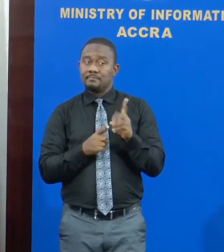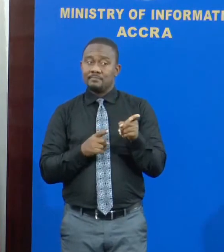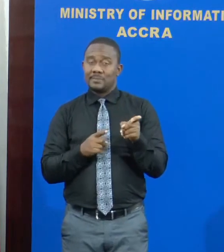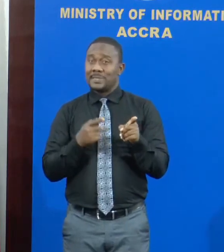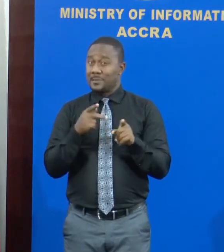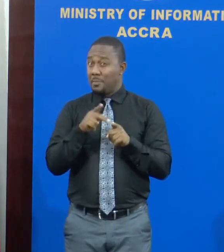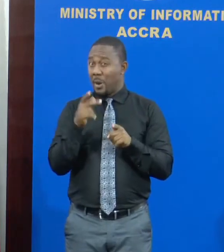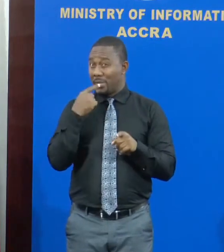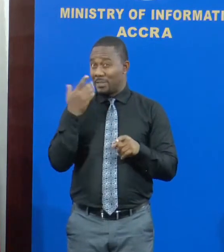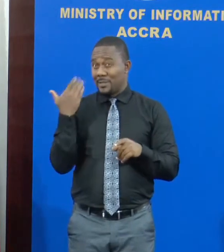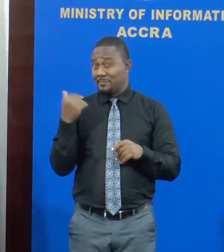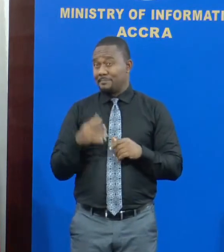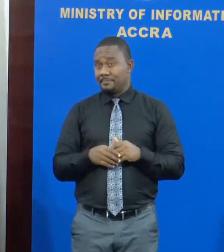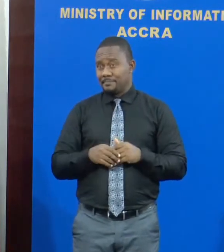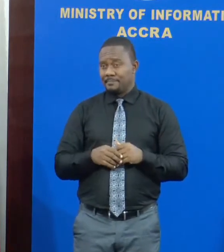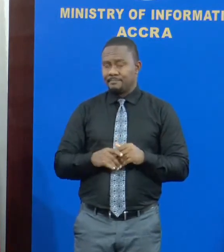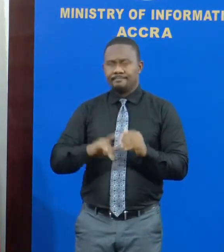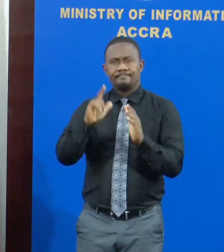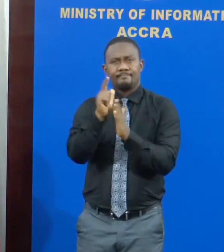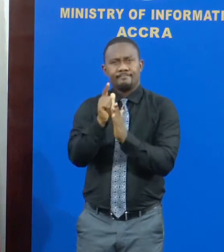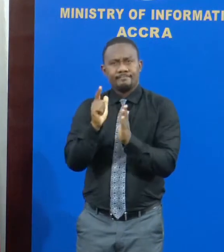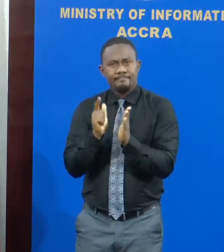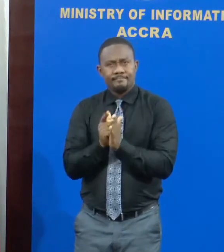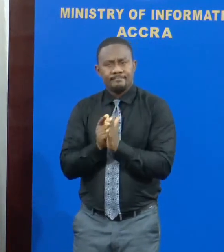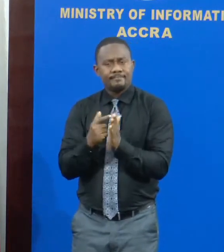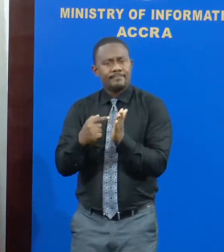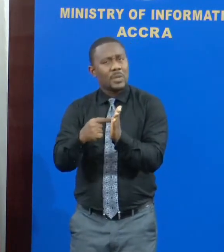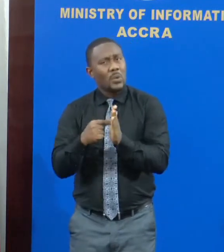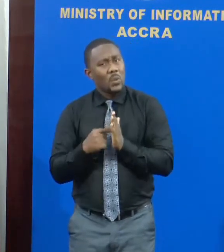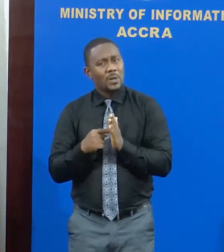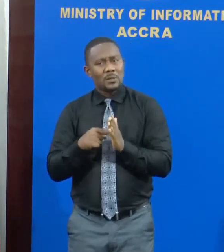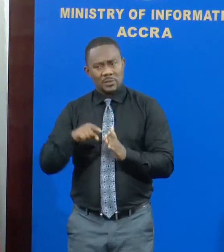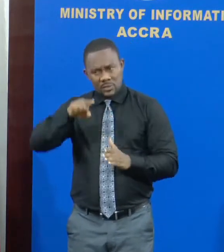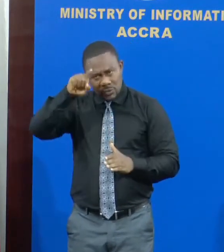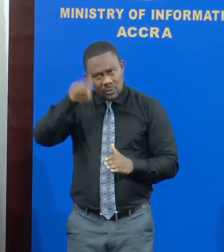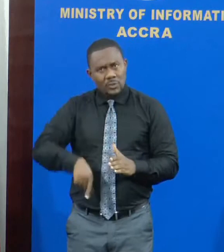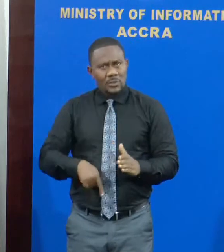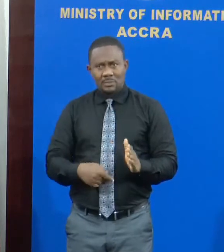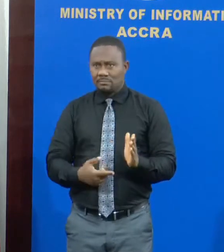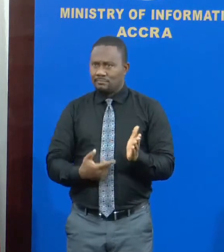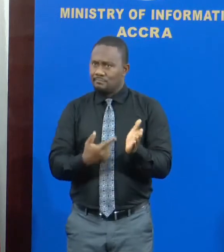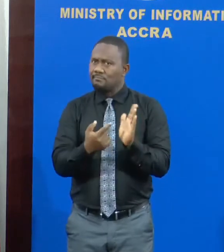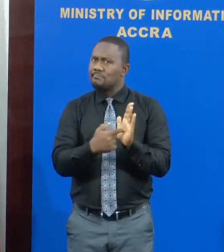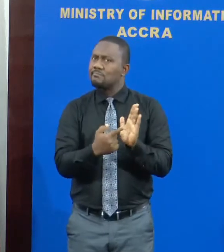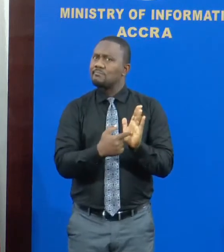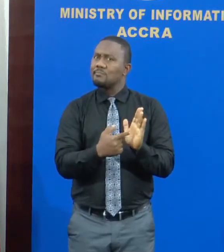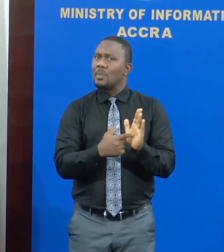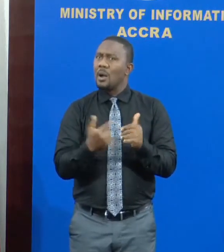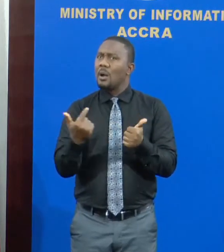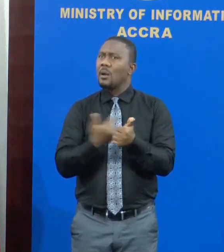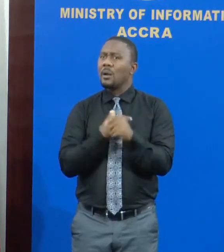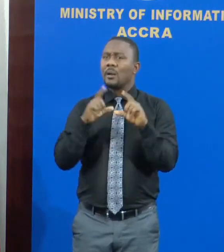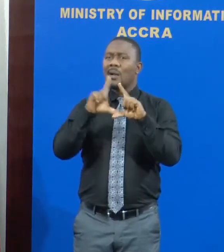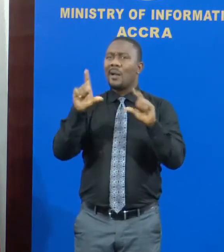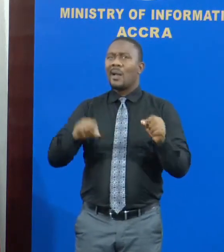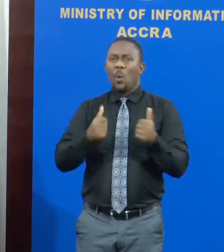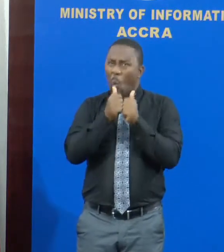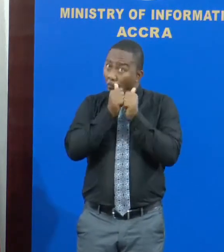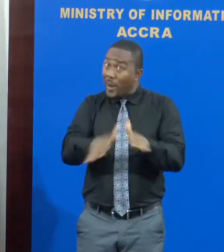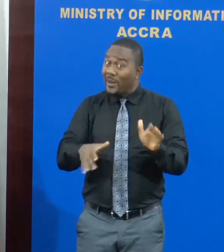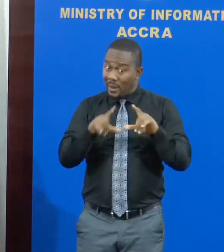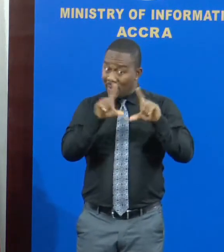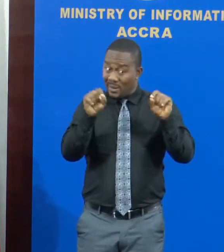said, that the law is going to require you to produce this card. And without this card, you